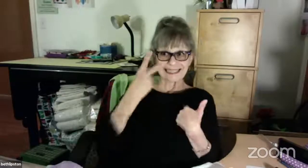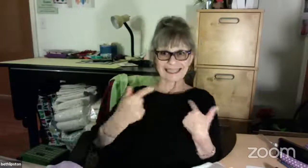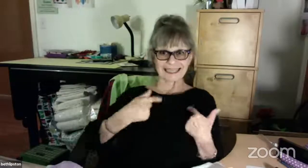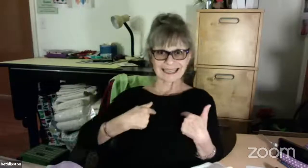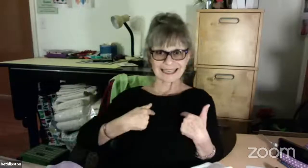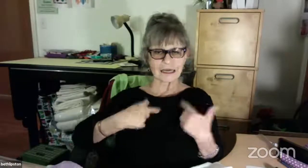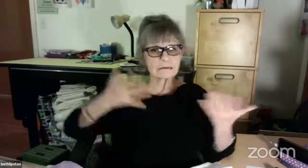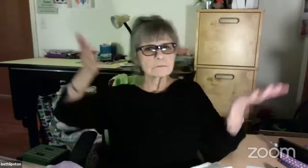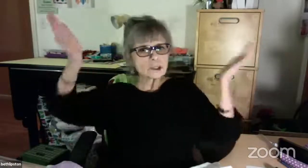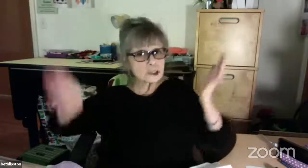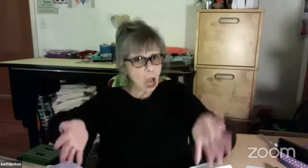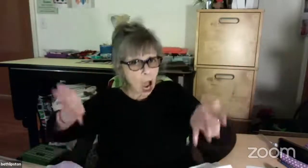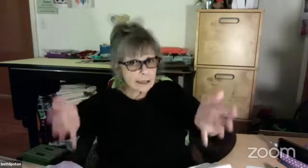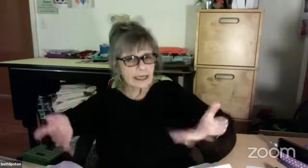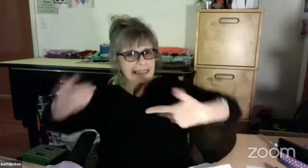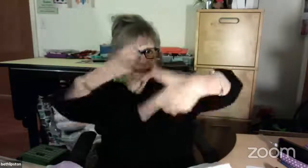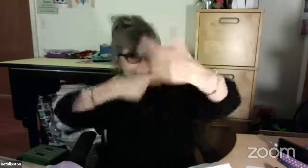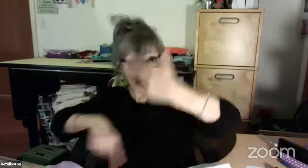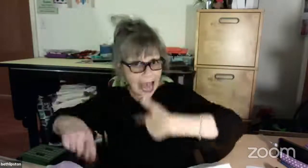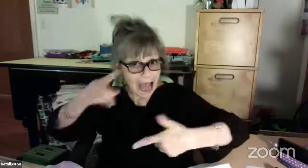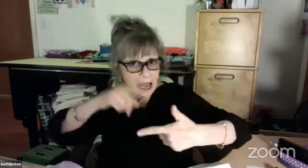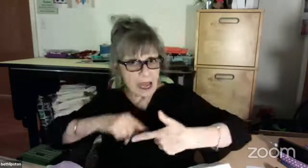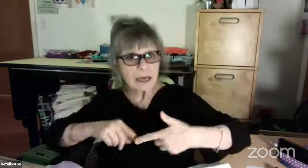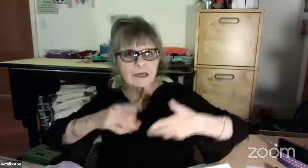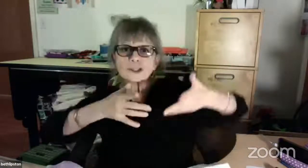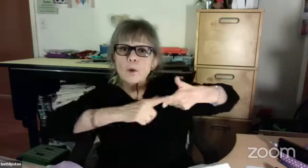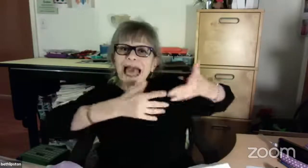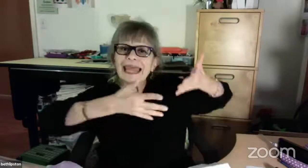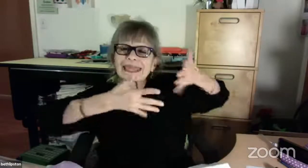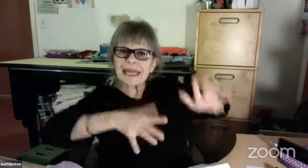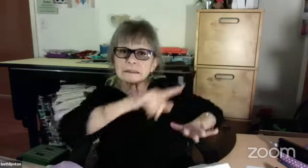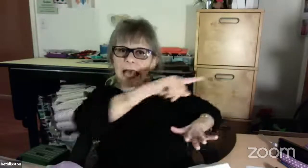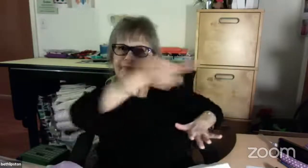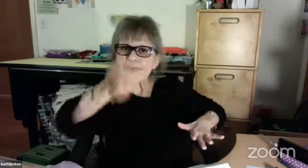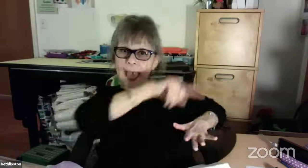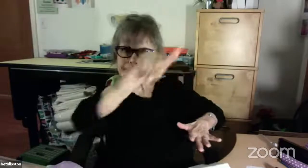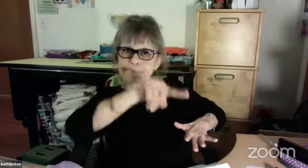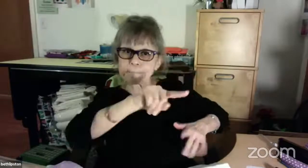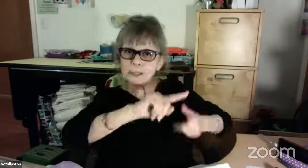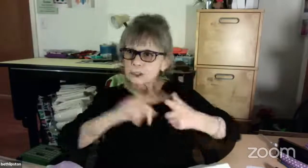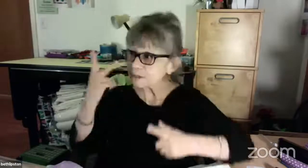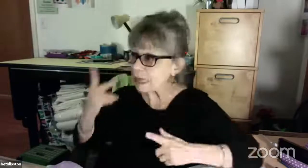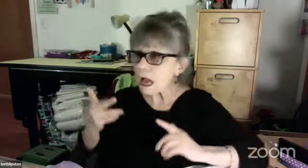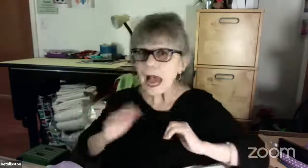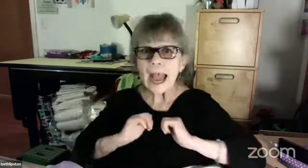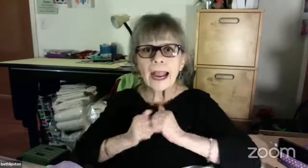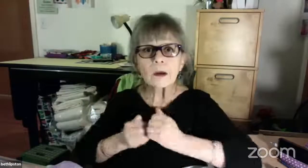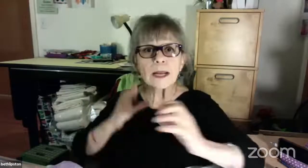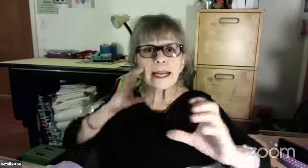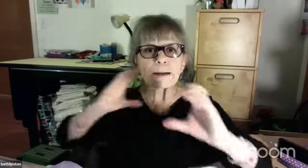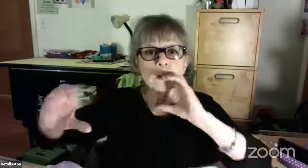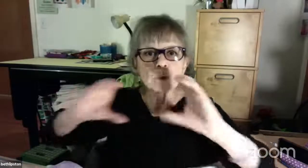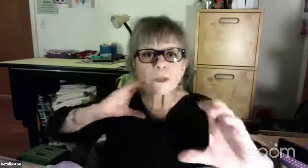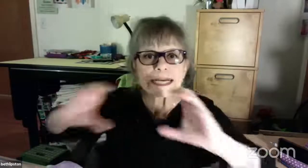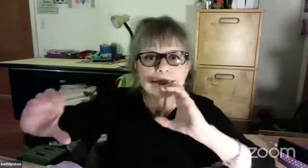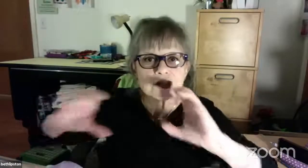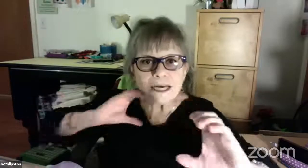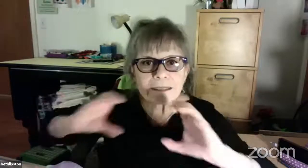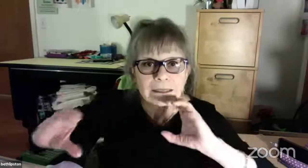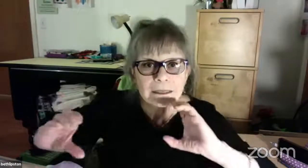how I communicated with my children, how I talked and used sign language, and let the other parents observe me and my